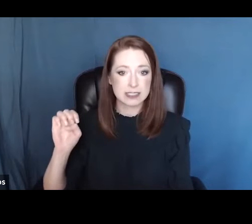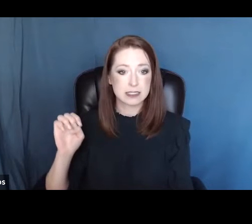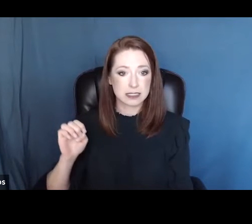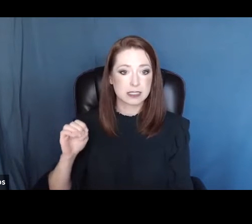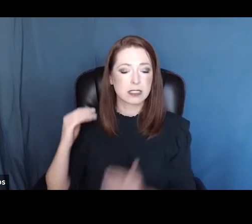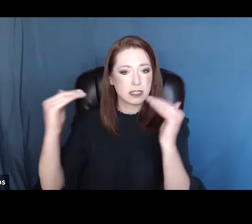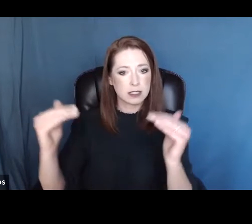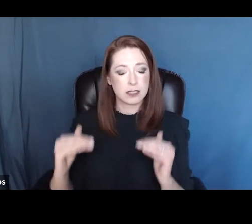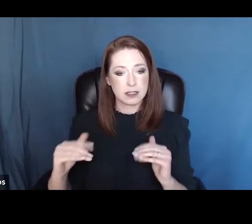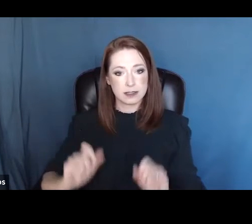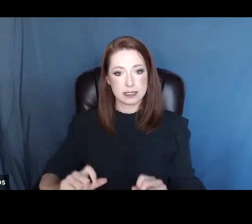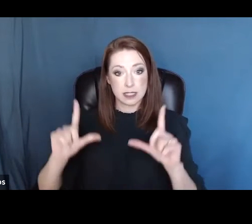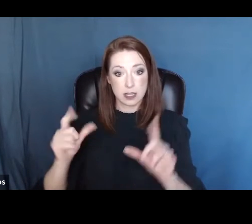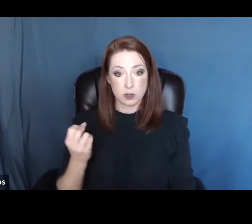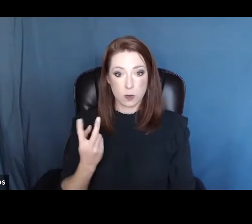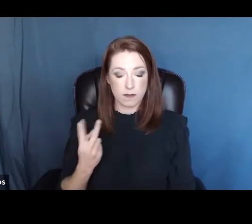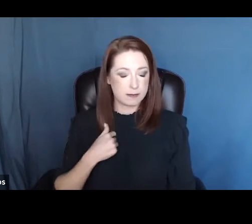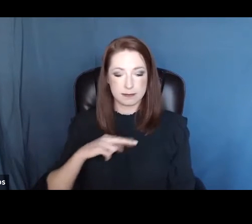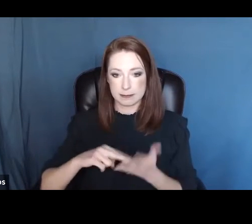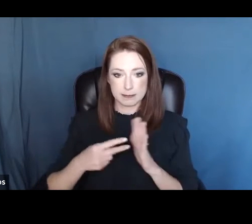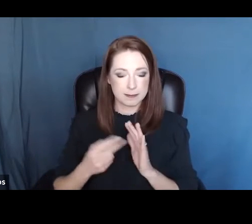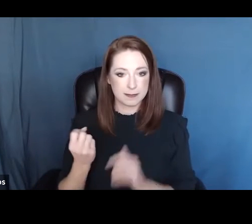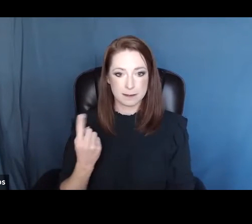on to slide 12, or sorry, slide 11.